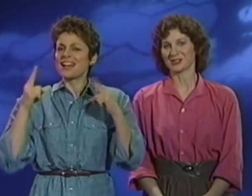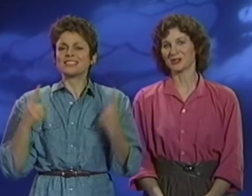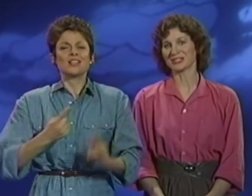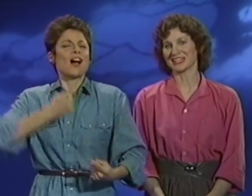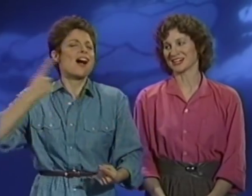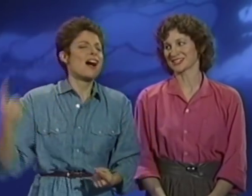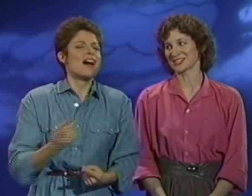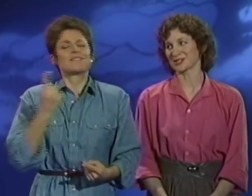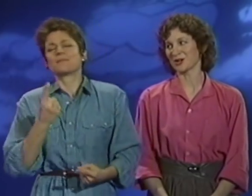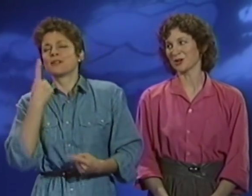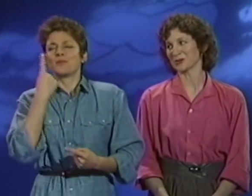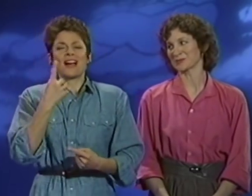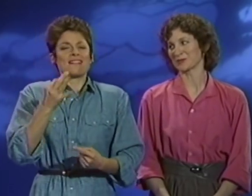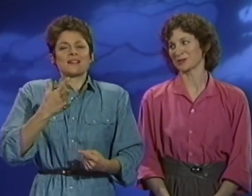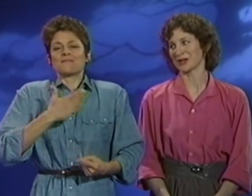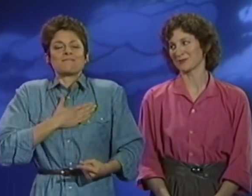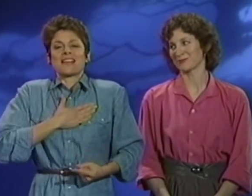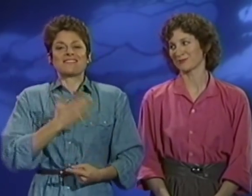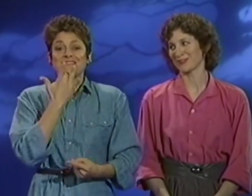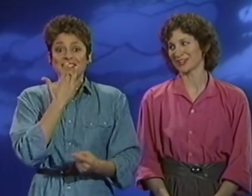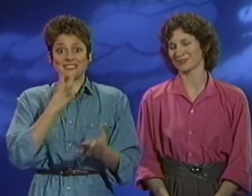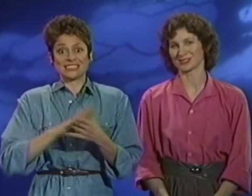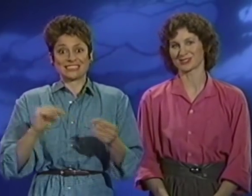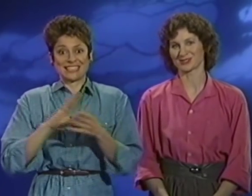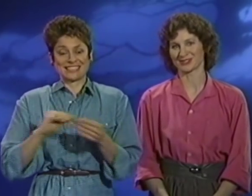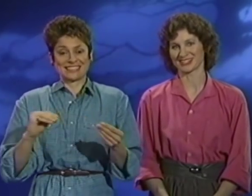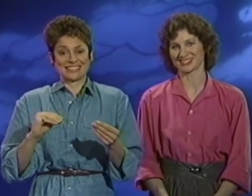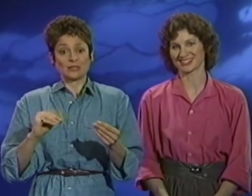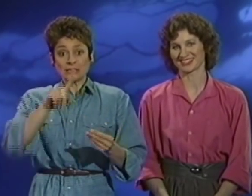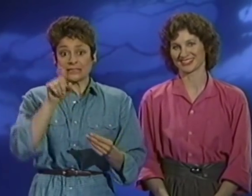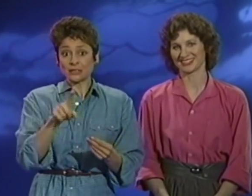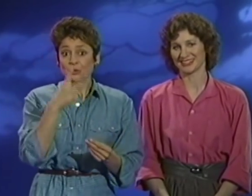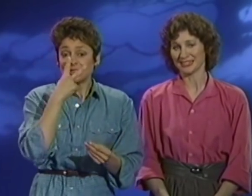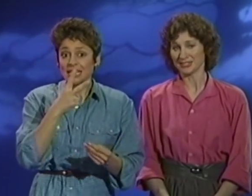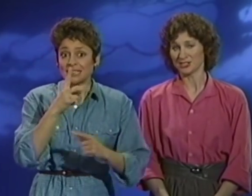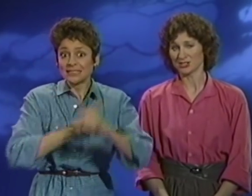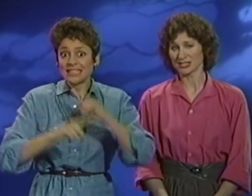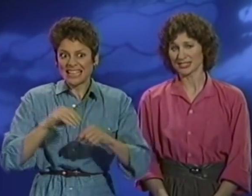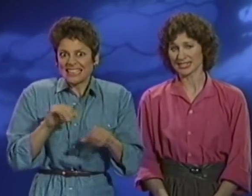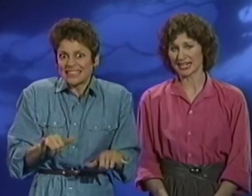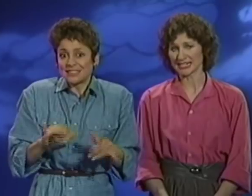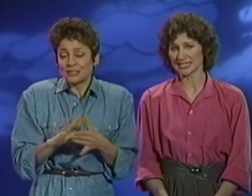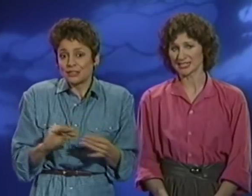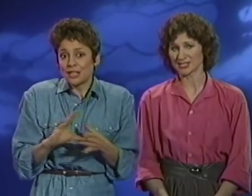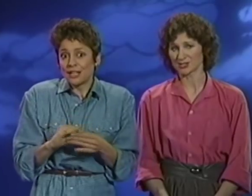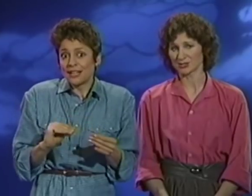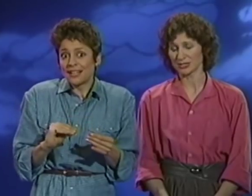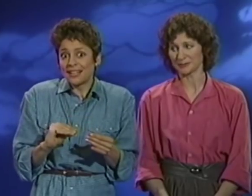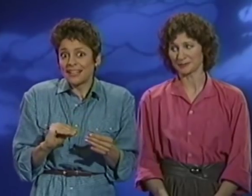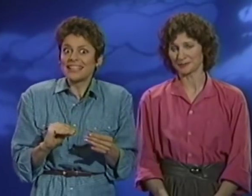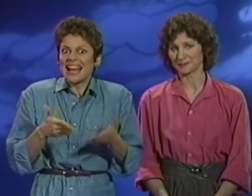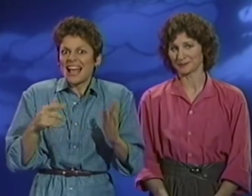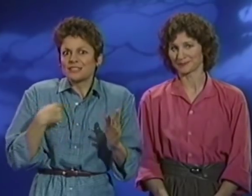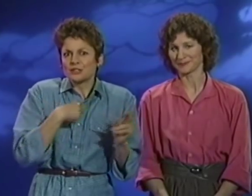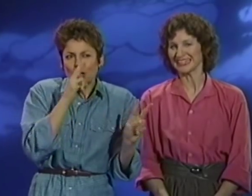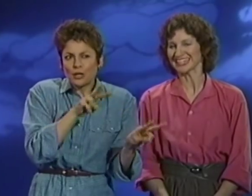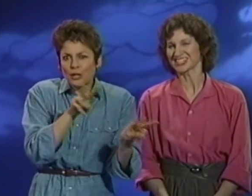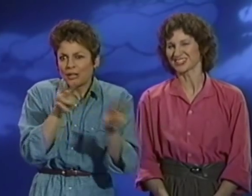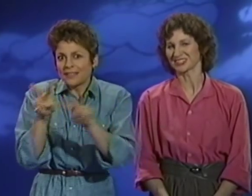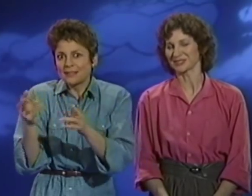Goldilocks has always been one of my favorite stories. Did you see the signs in this story? Let's look at